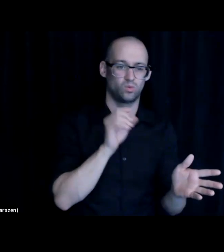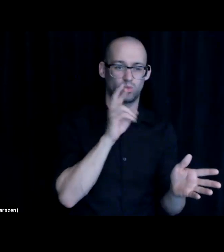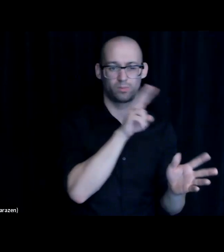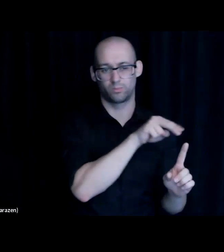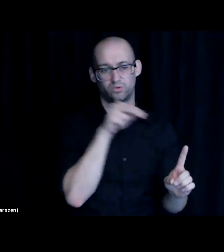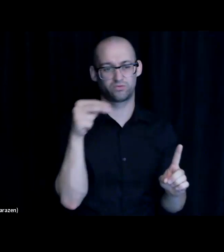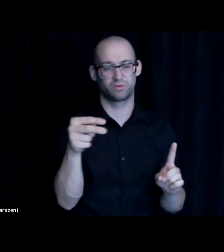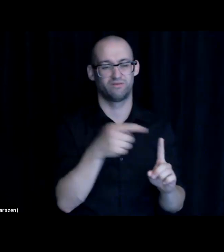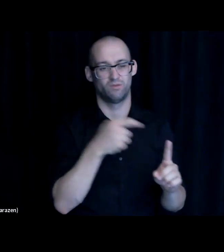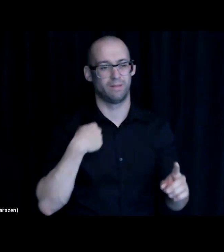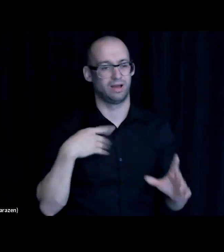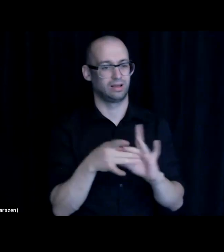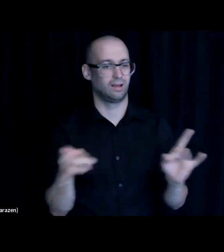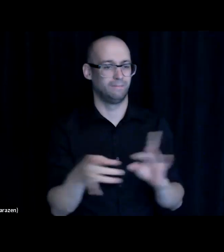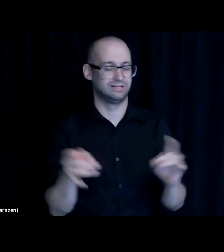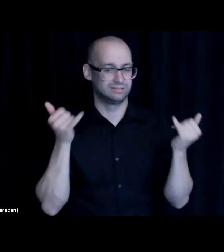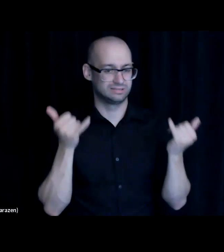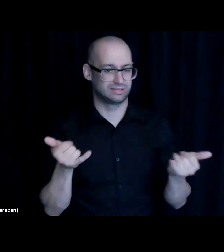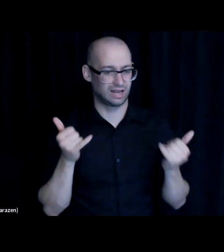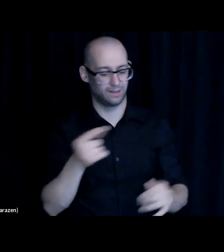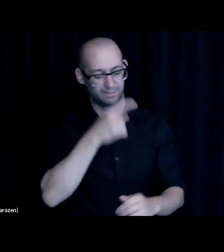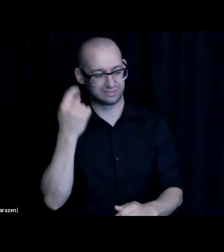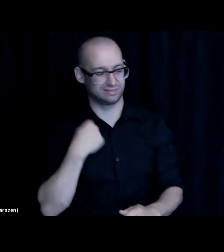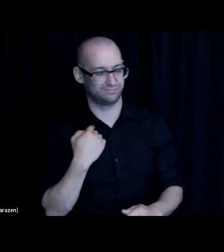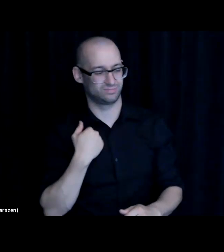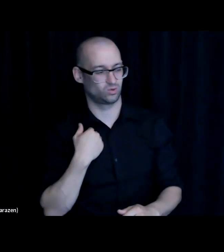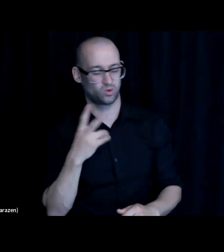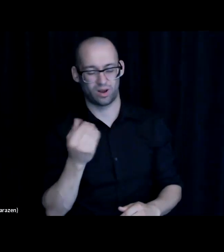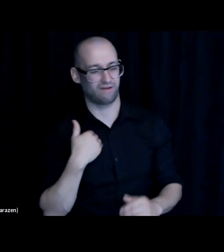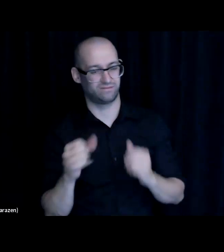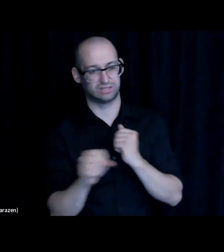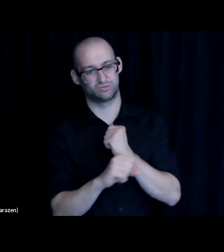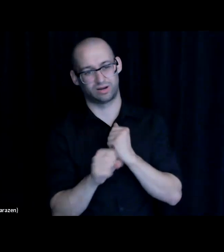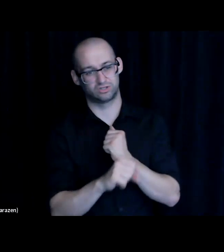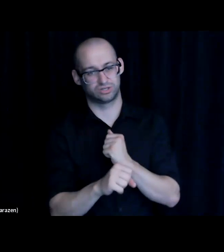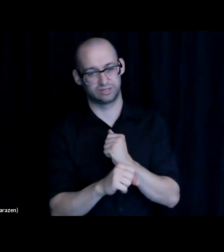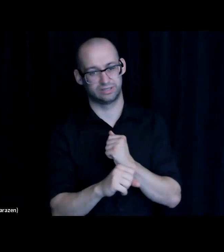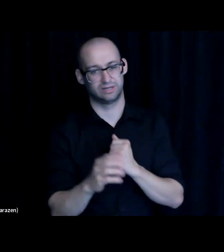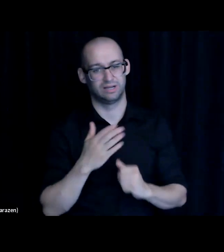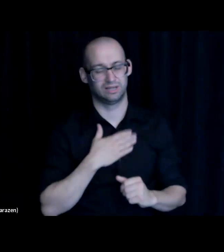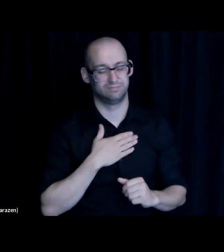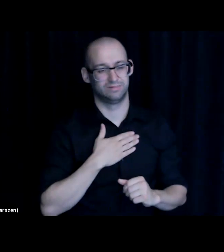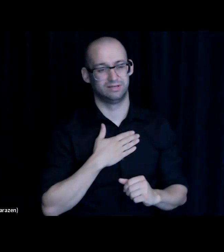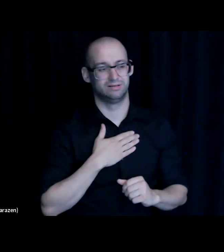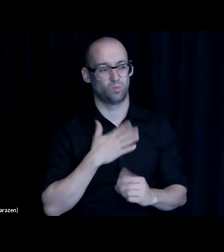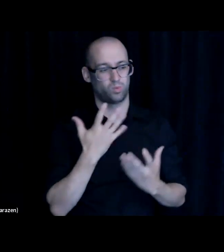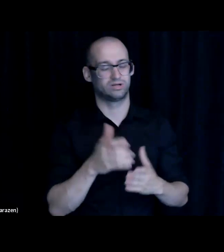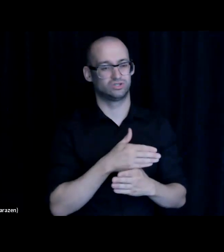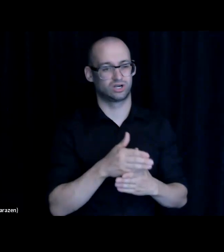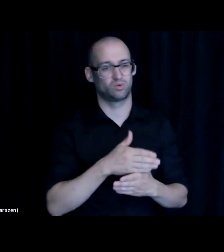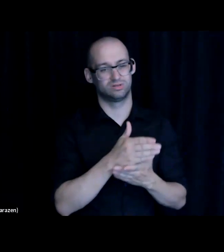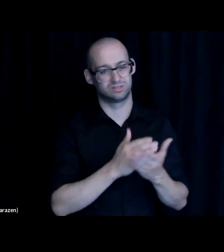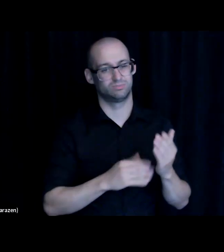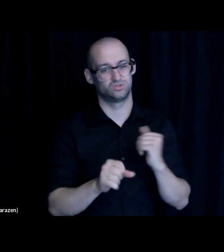perspective on my comments today, because I don't really have strategies and what I'm kind of seeing. So I wanted to share some strategies,